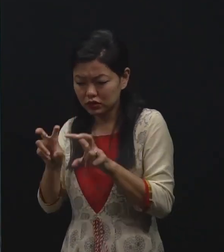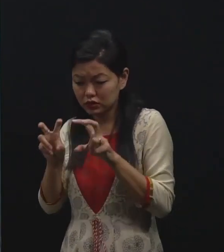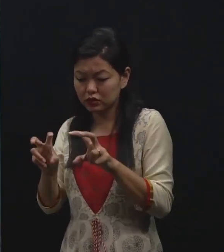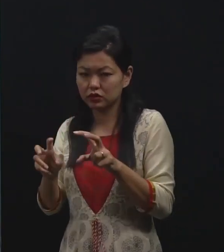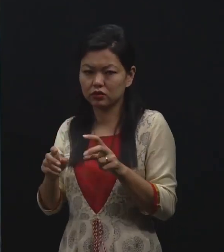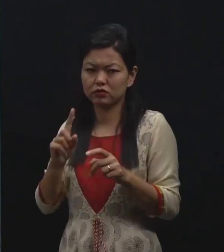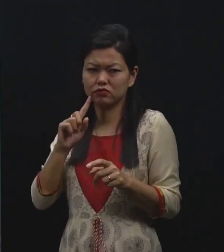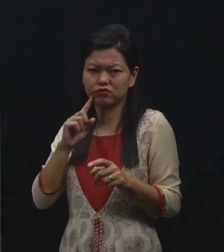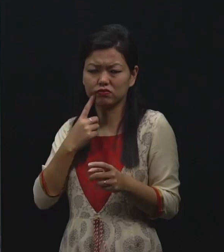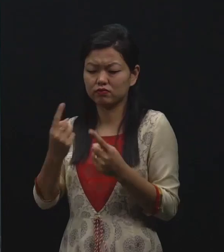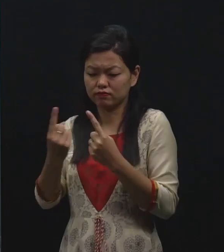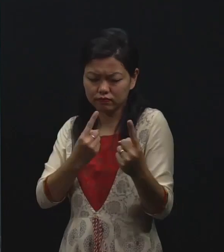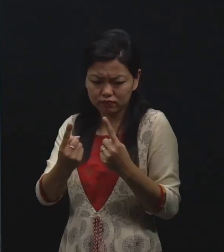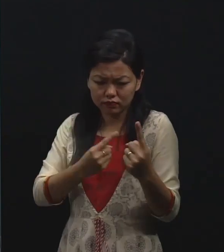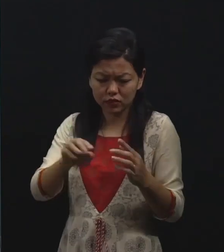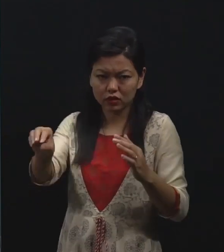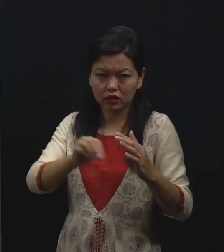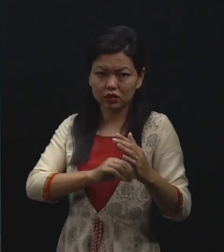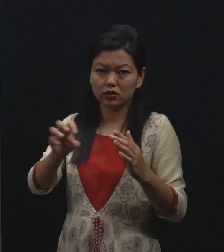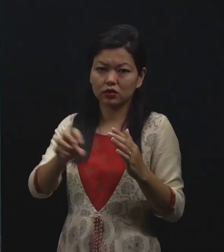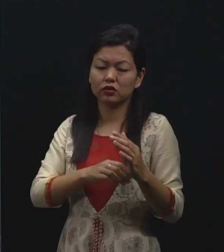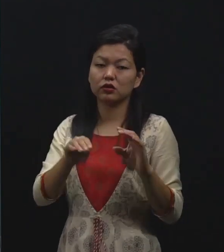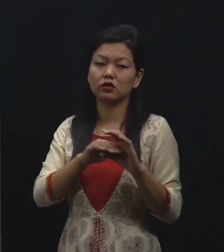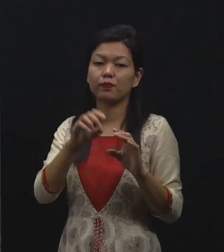prosecutor, they are not involved in the